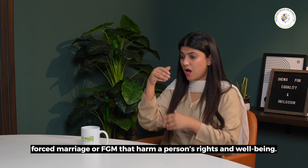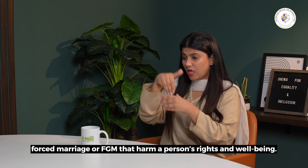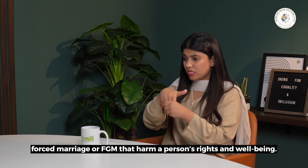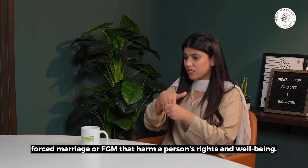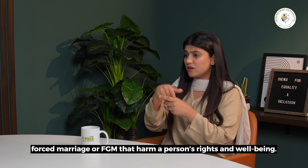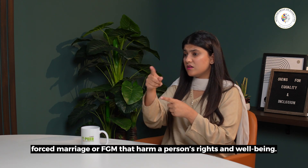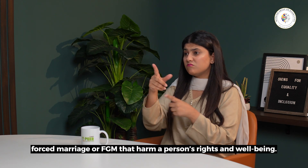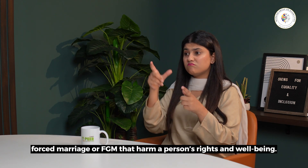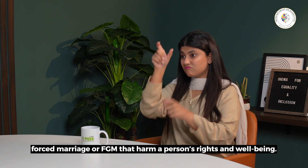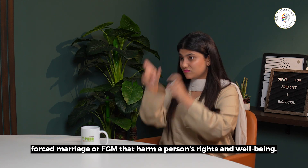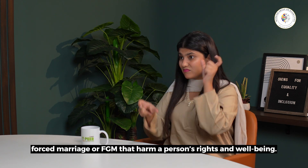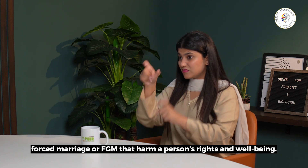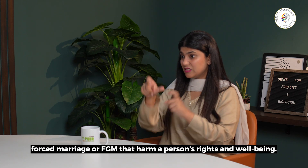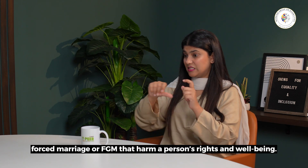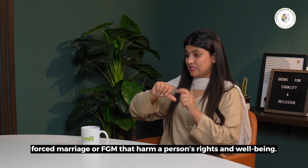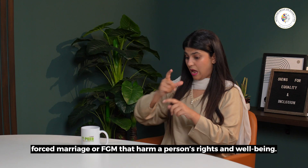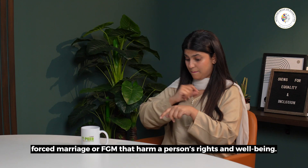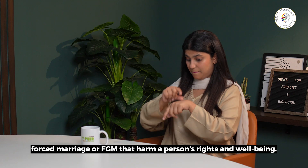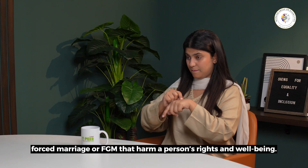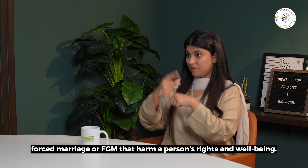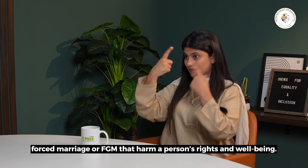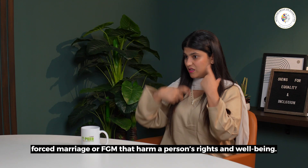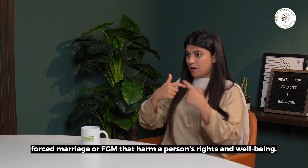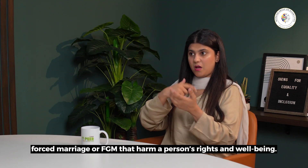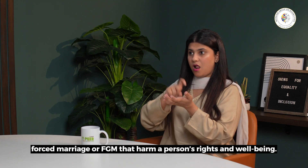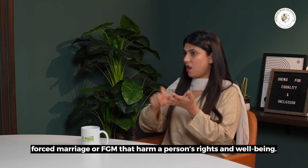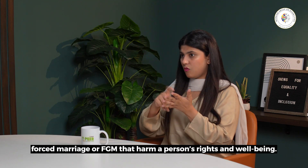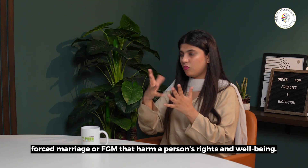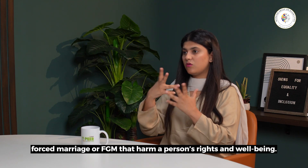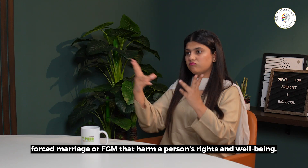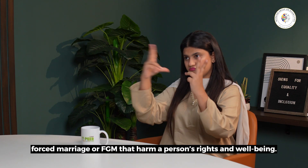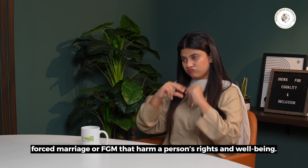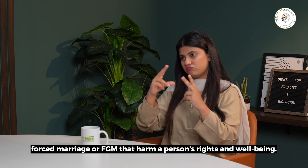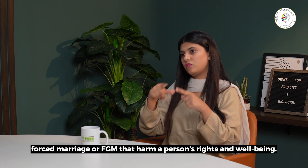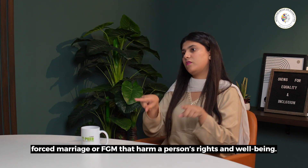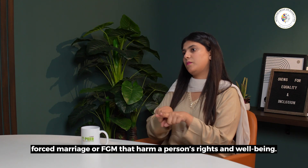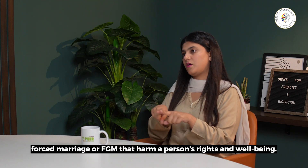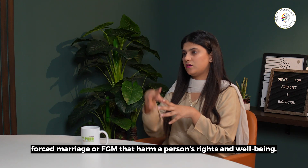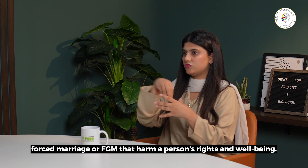or FGM that harm a person's rights and well being.